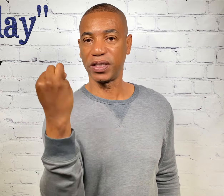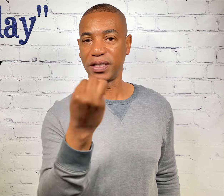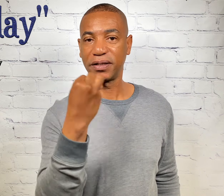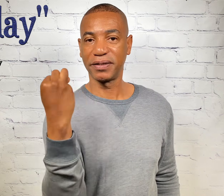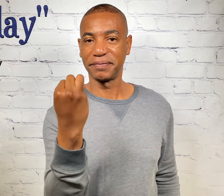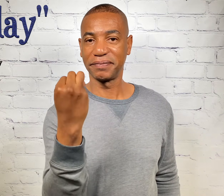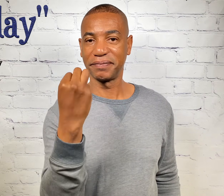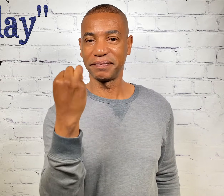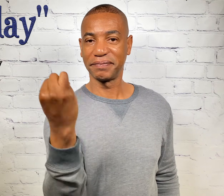it.